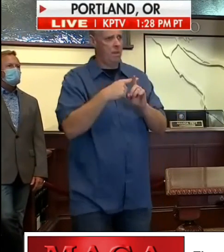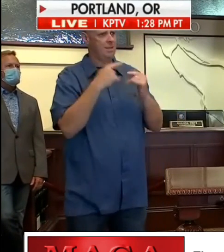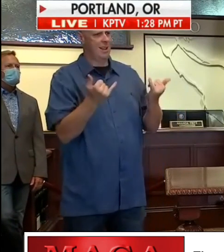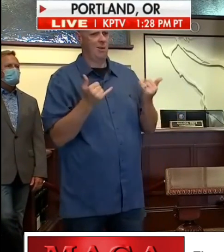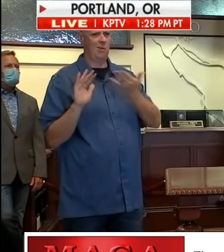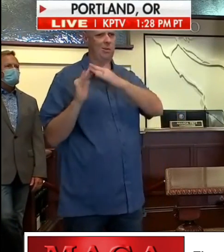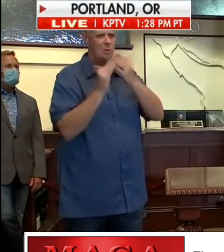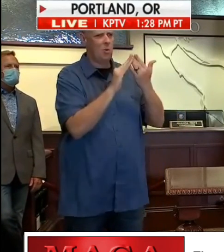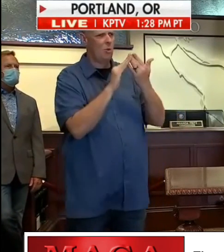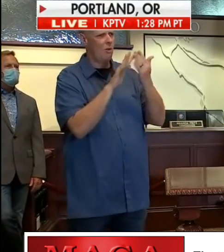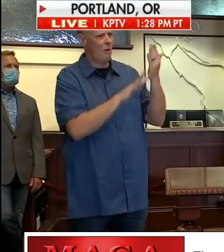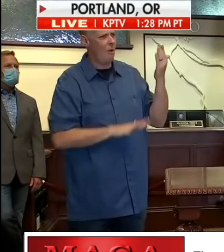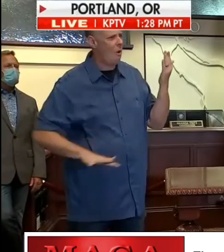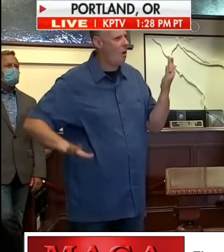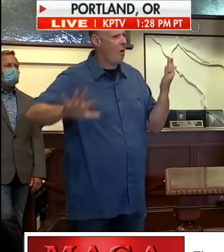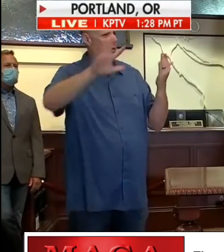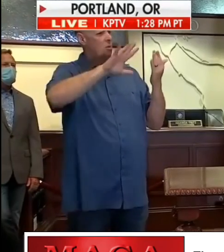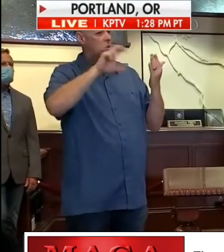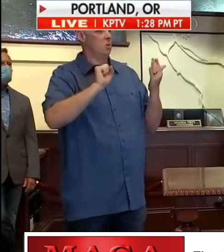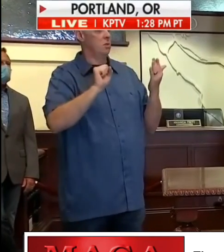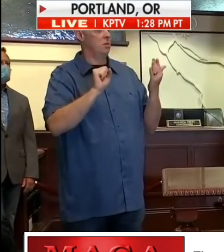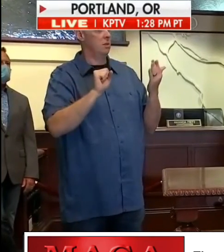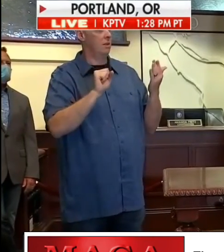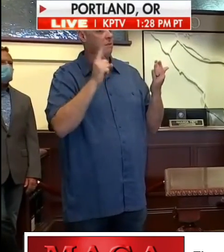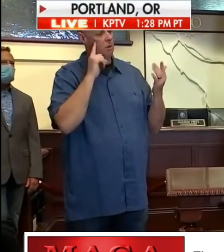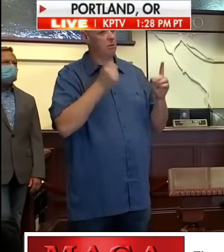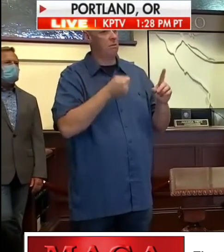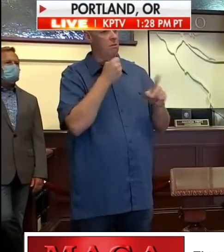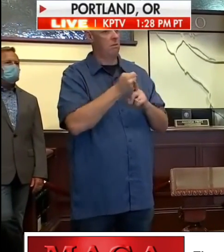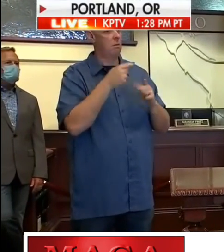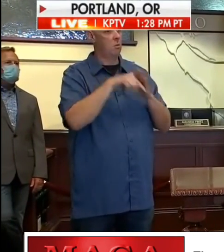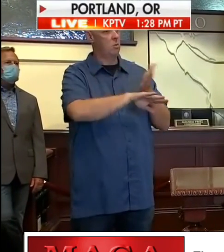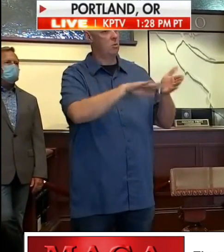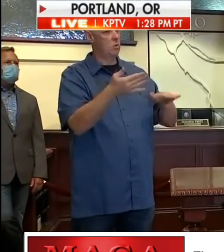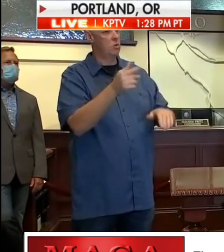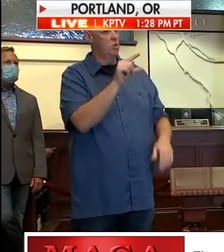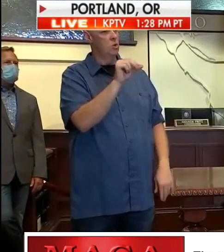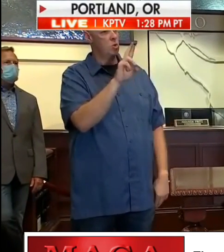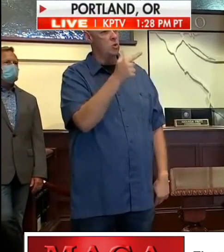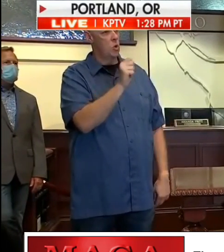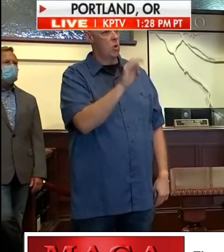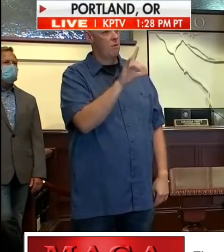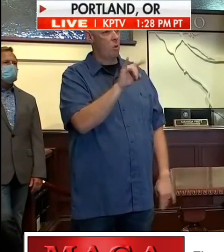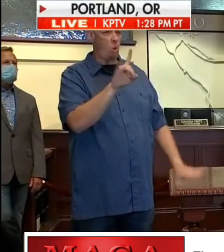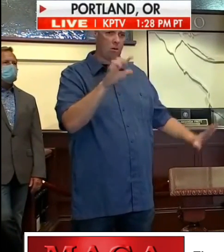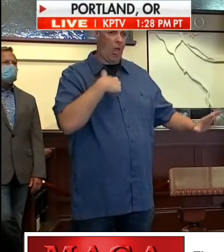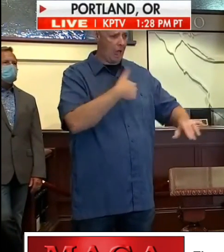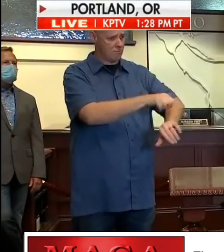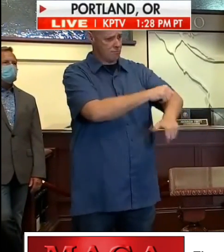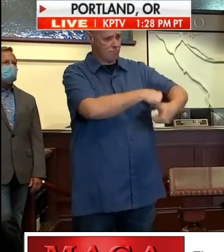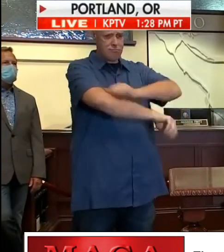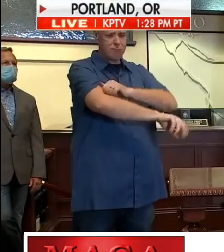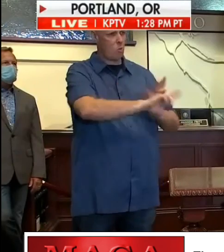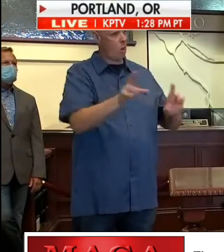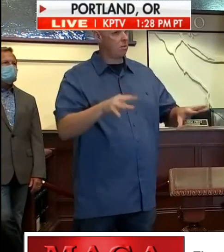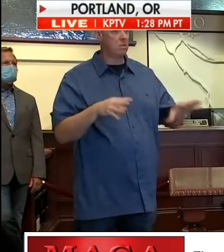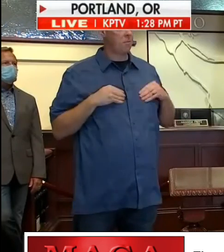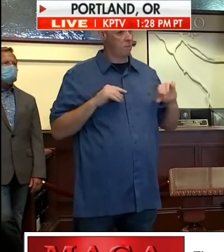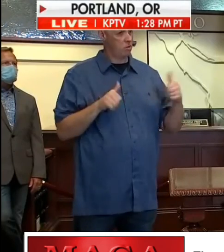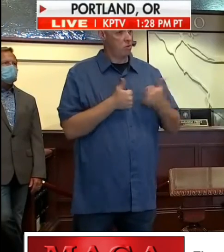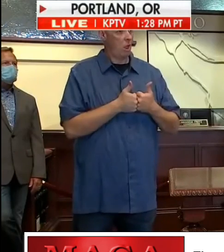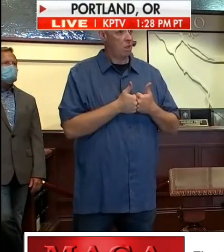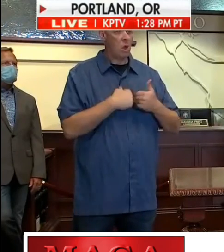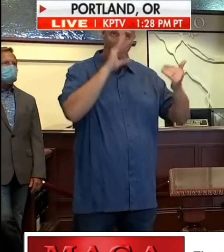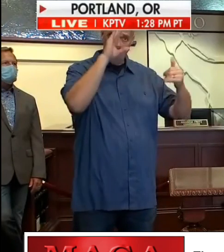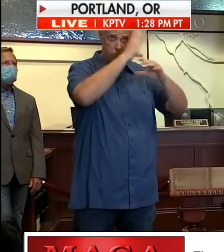our communities across this nation in the wake of the murder of George Floyd. I'm up to that challenge, and I hope the president is